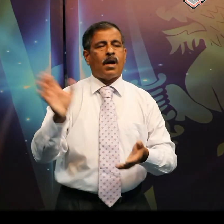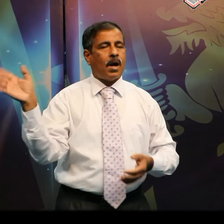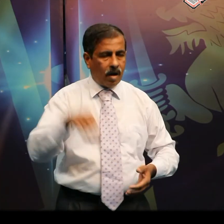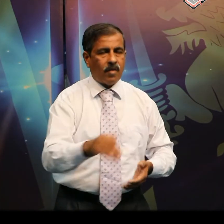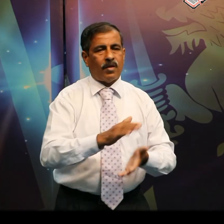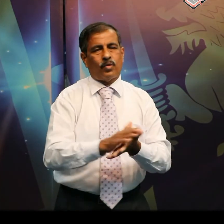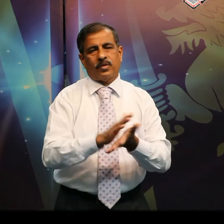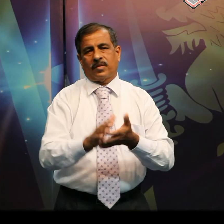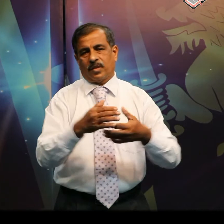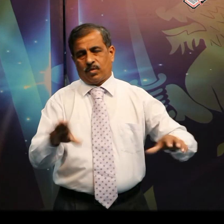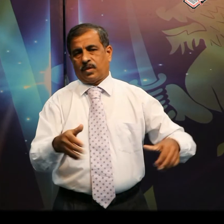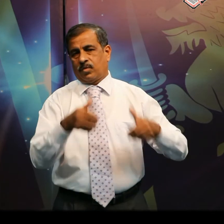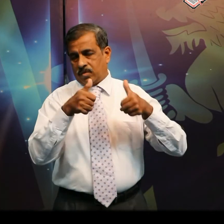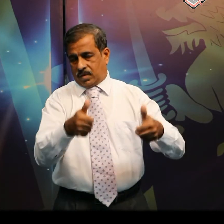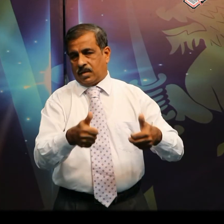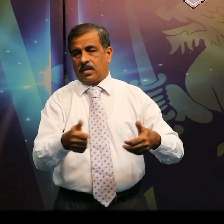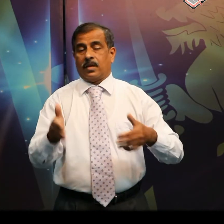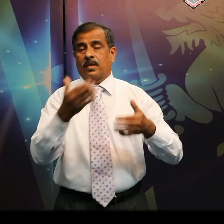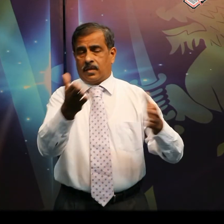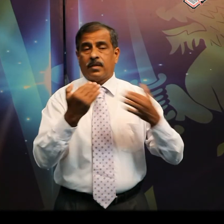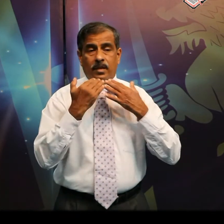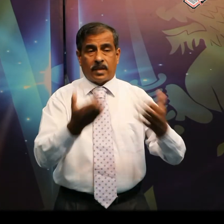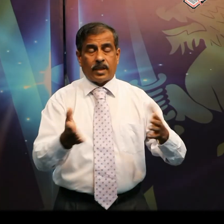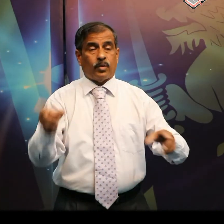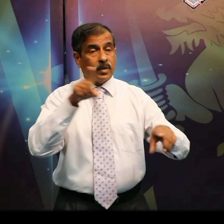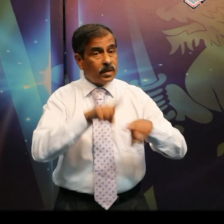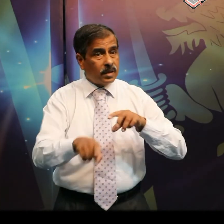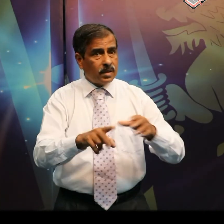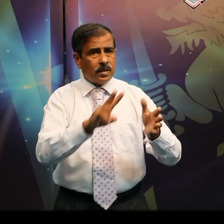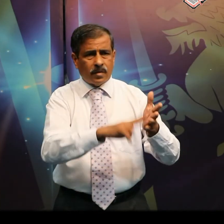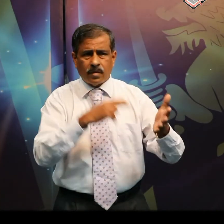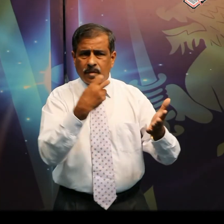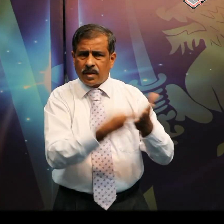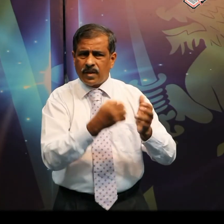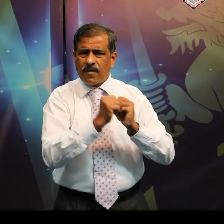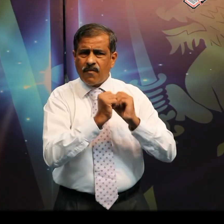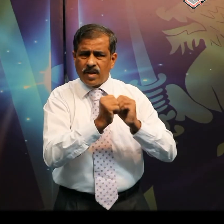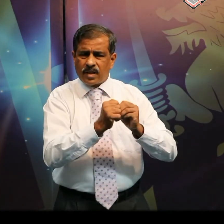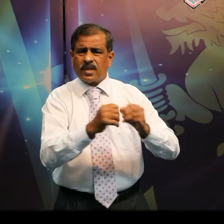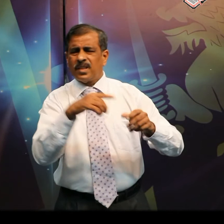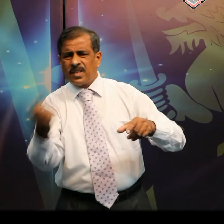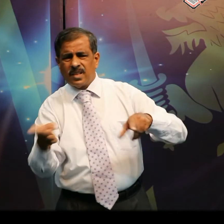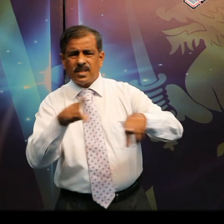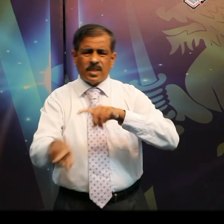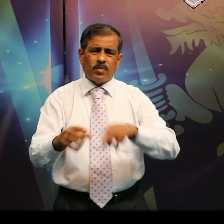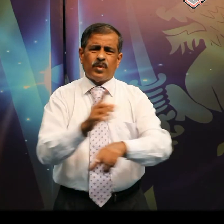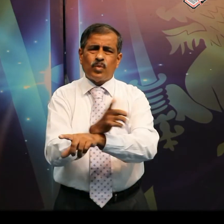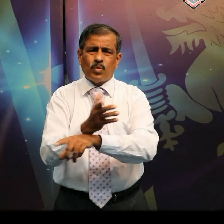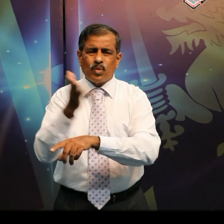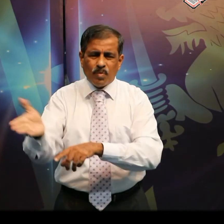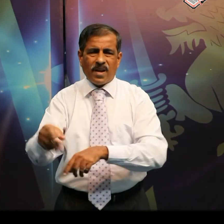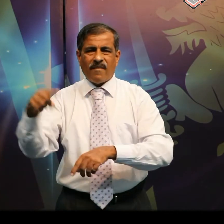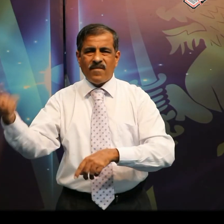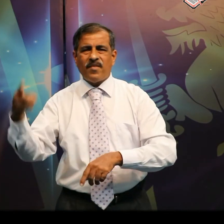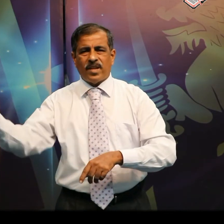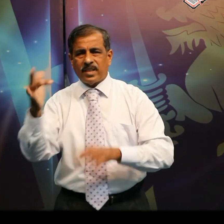we work together, by God's grace, we can produce a translation that can help many deaf people in this country to come to